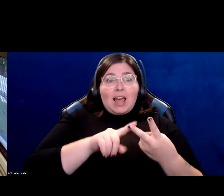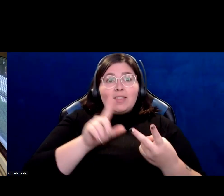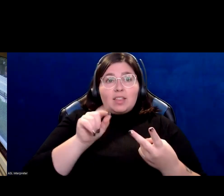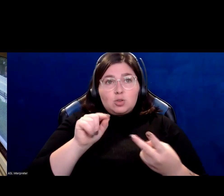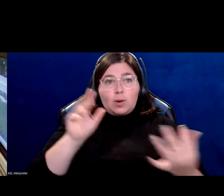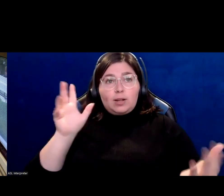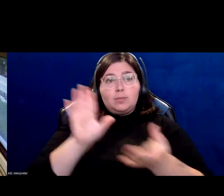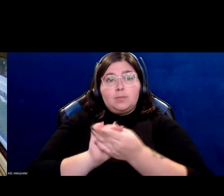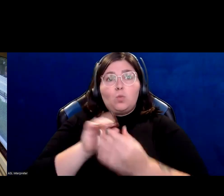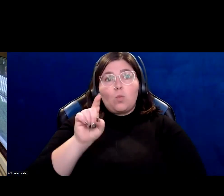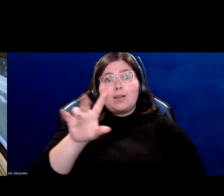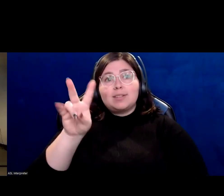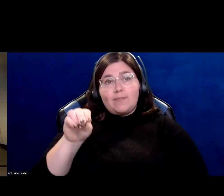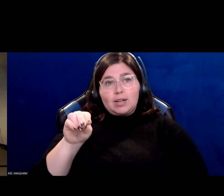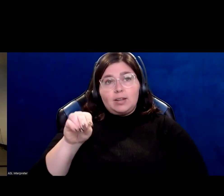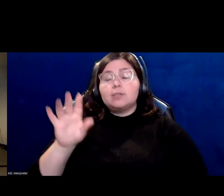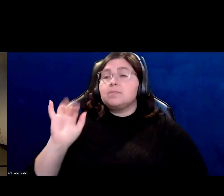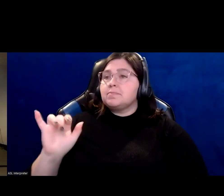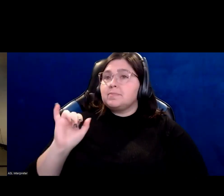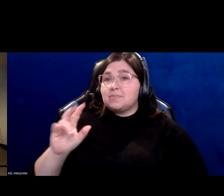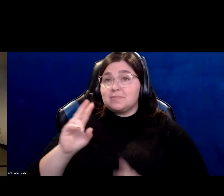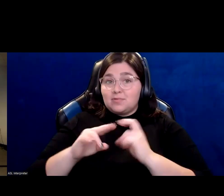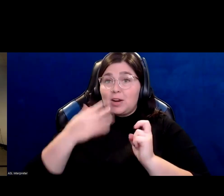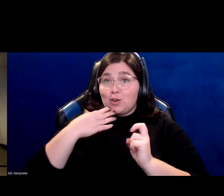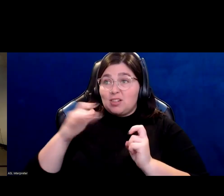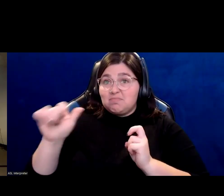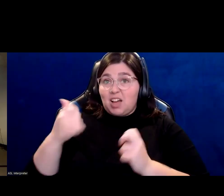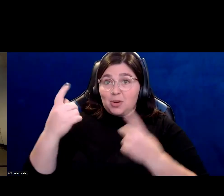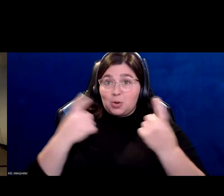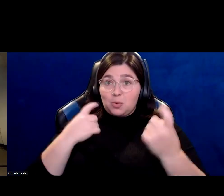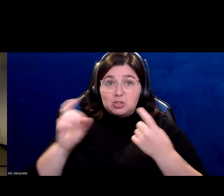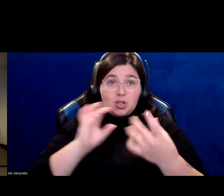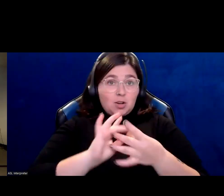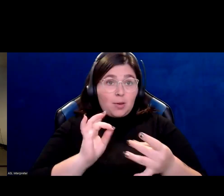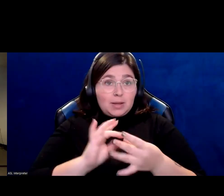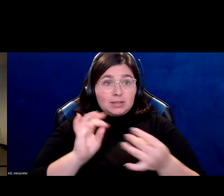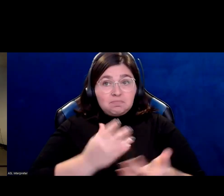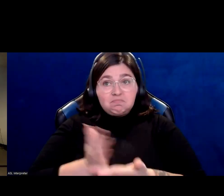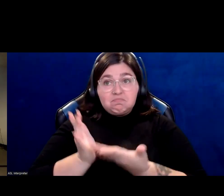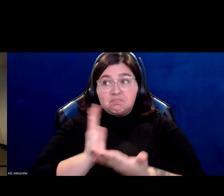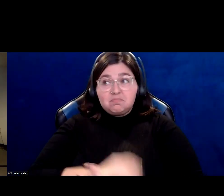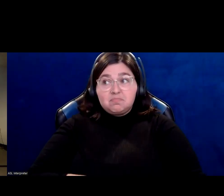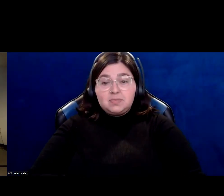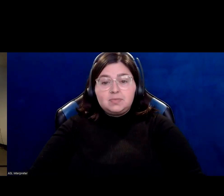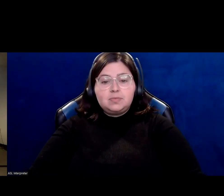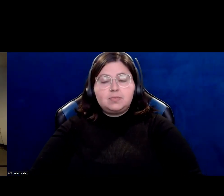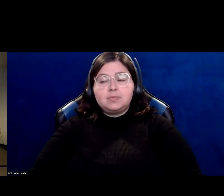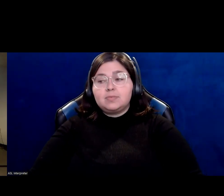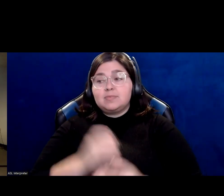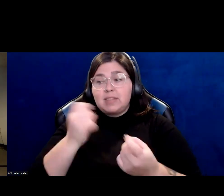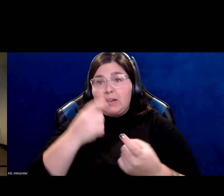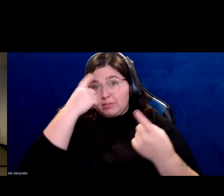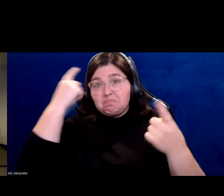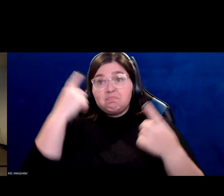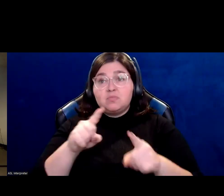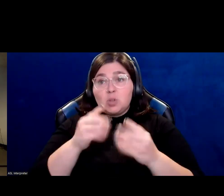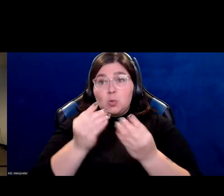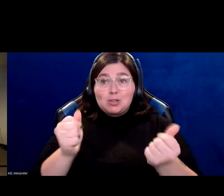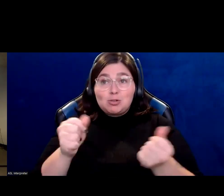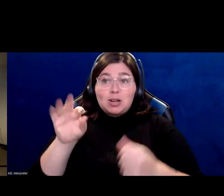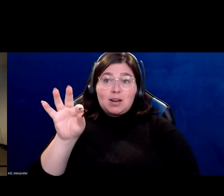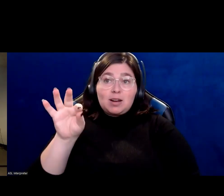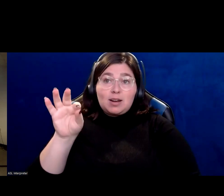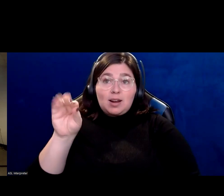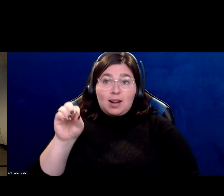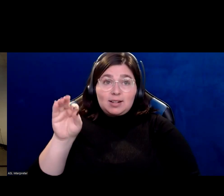170. Okay, very good. Any other questions or comments? All those in favor of resolution number 90,